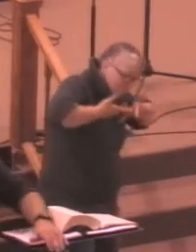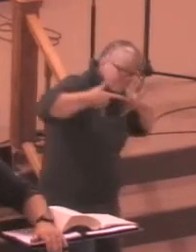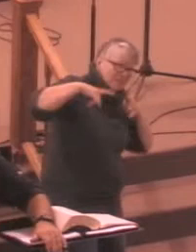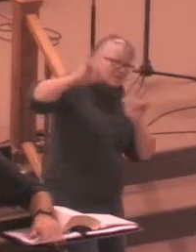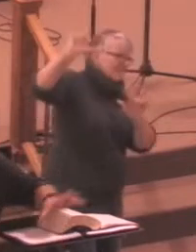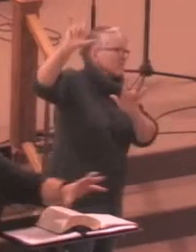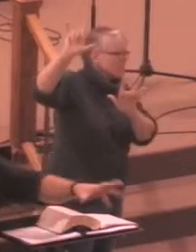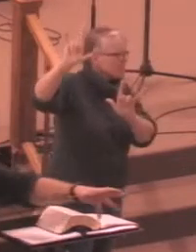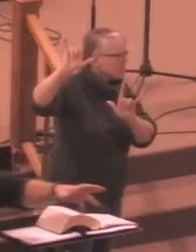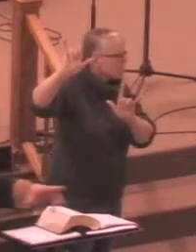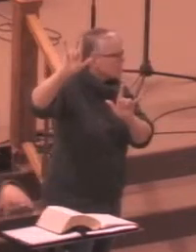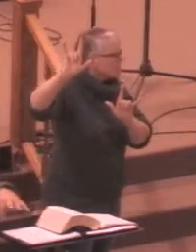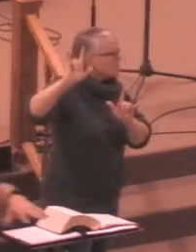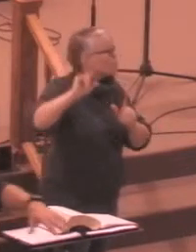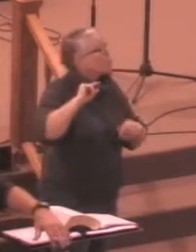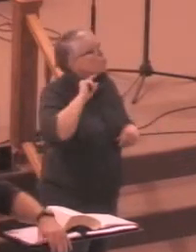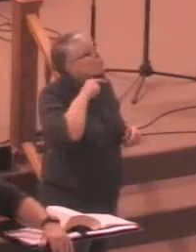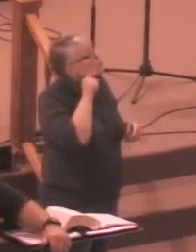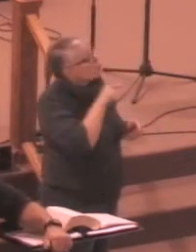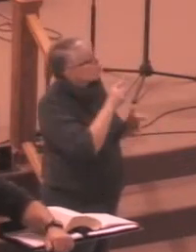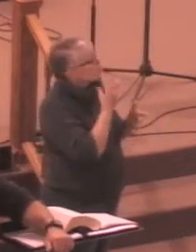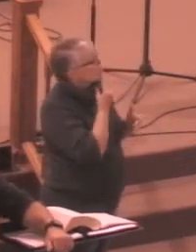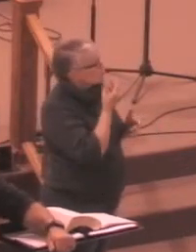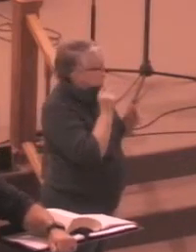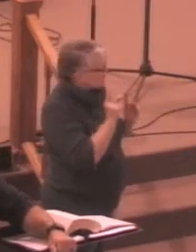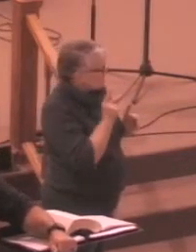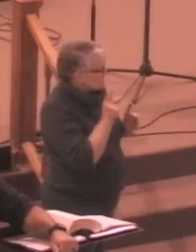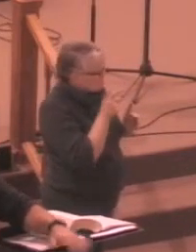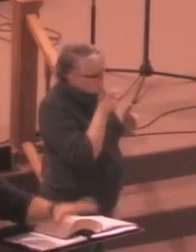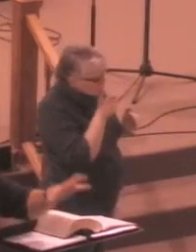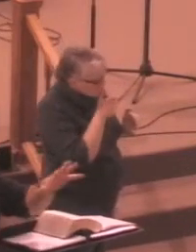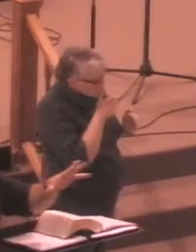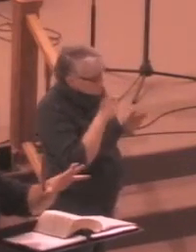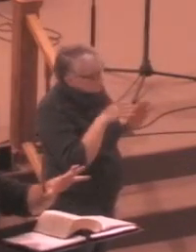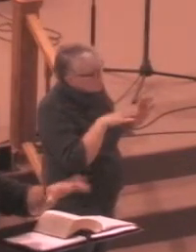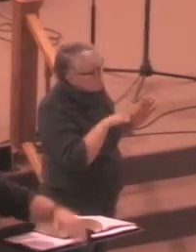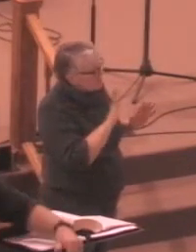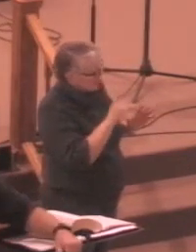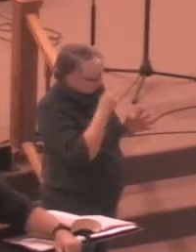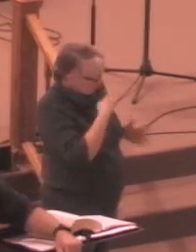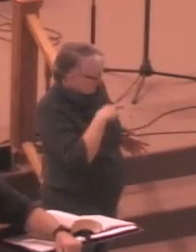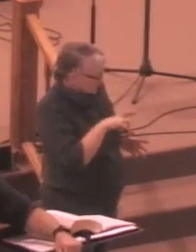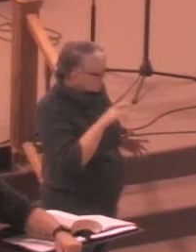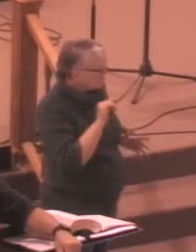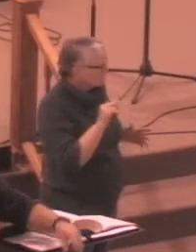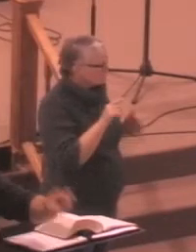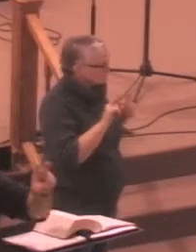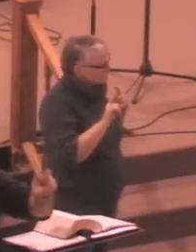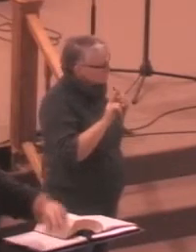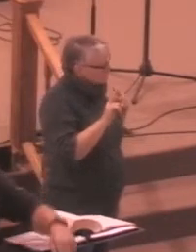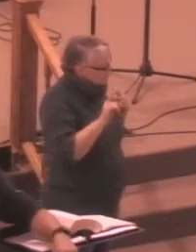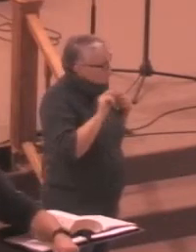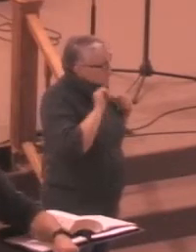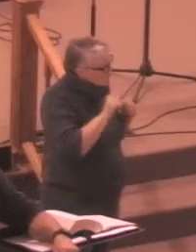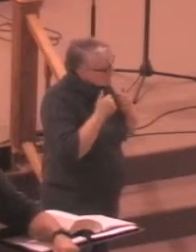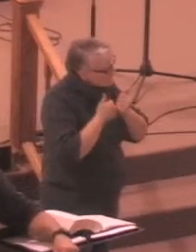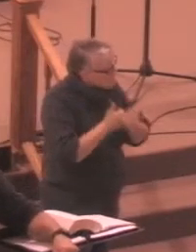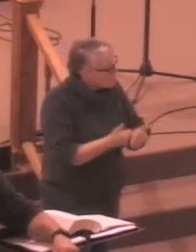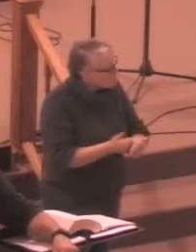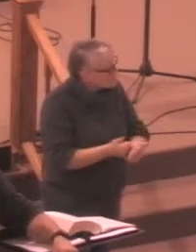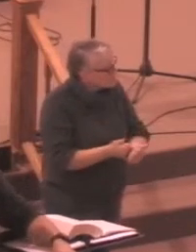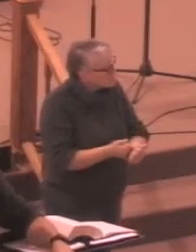the true Jews that are following their faith as best they can recite that twice a day.